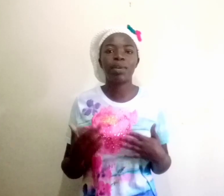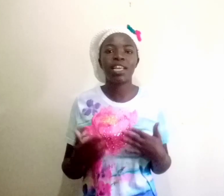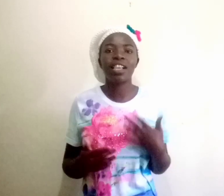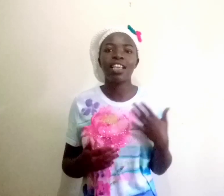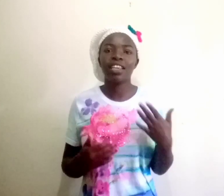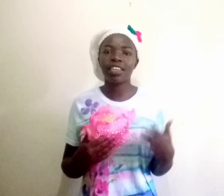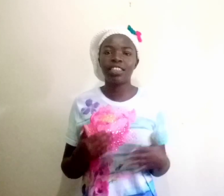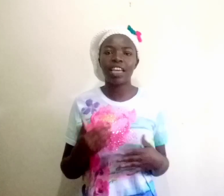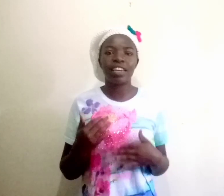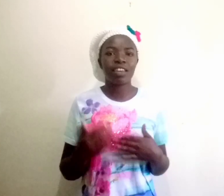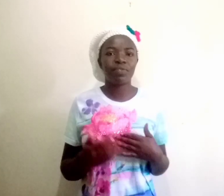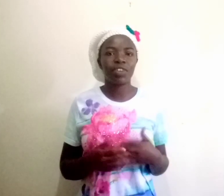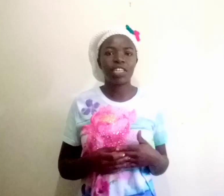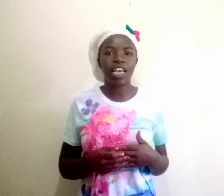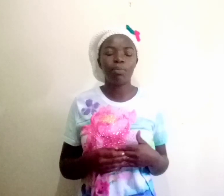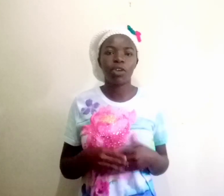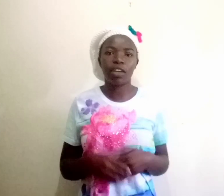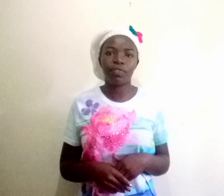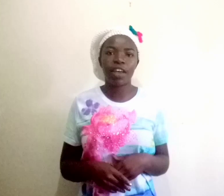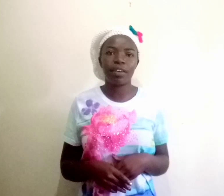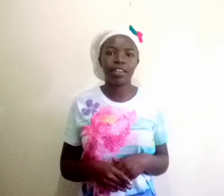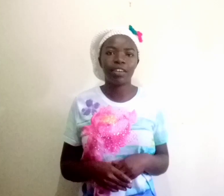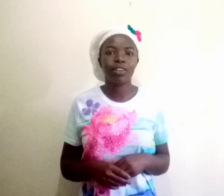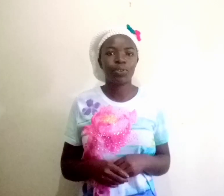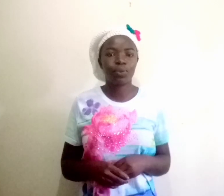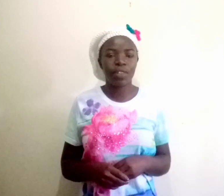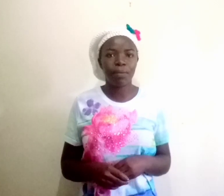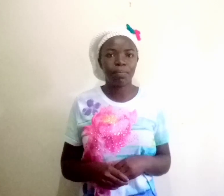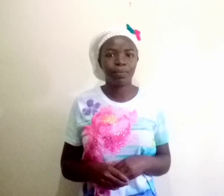spell each and every time we are referring to them.